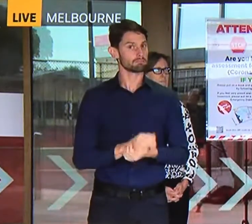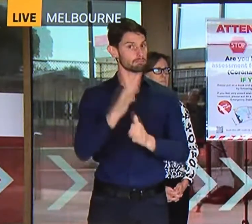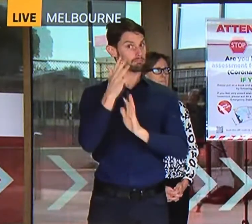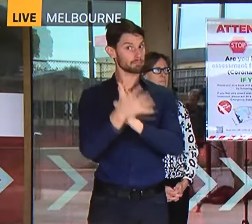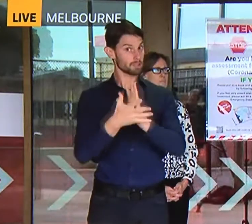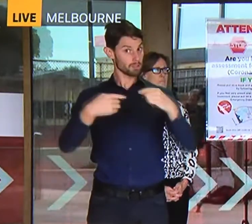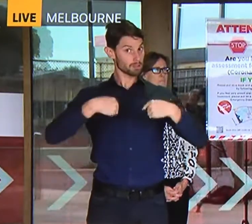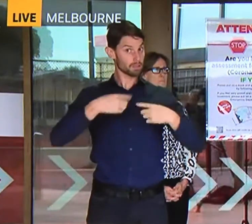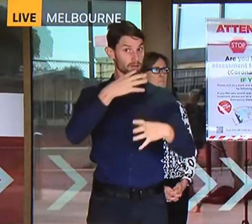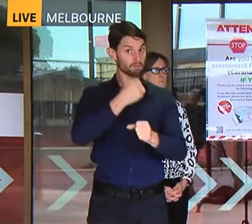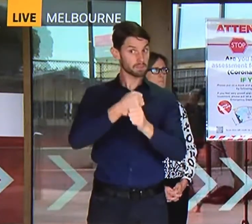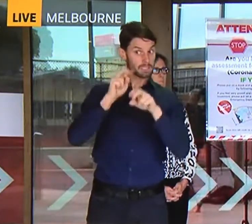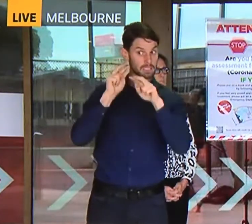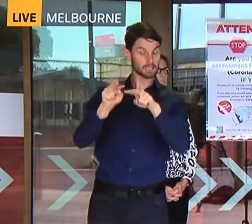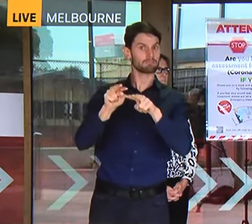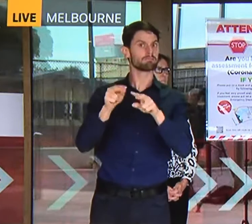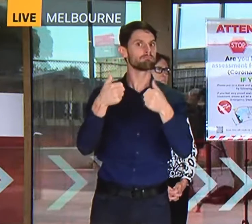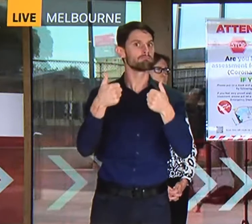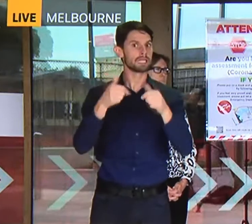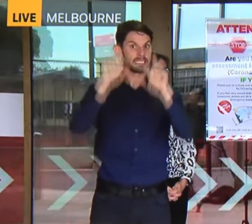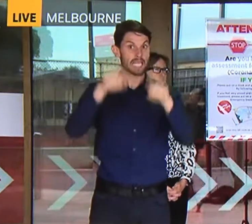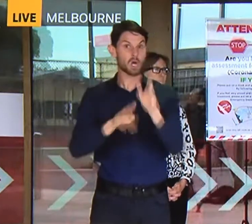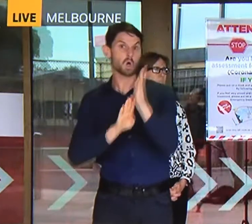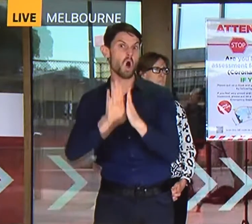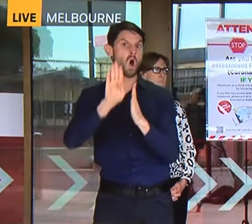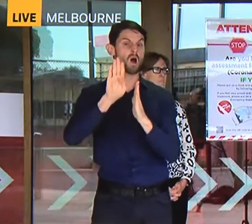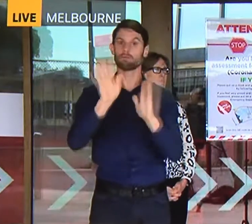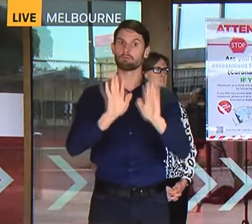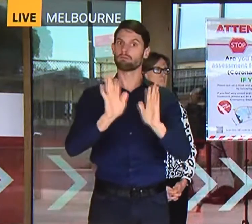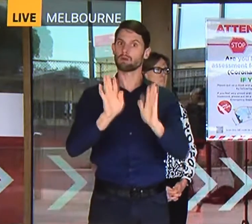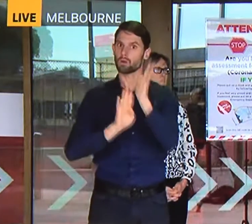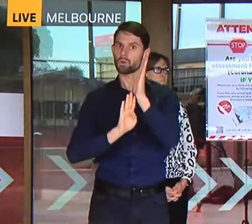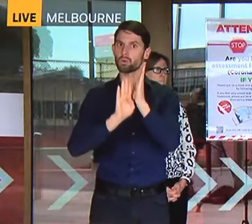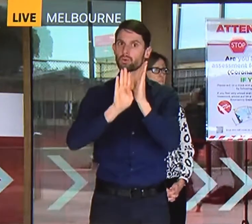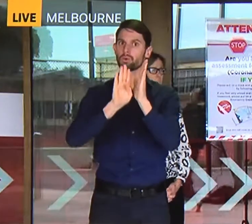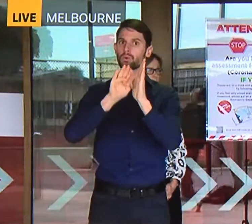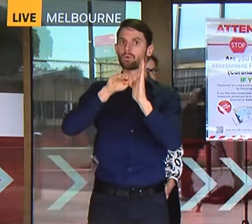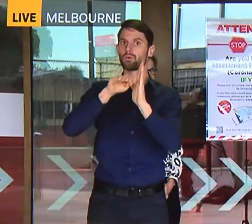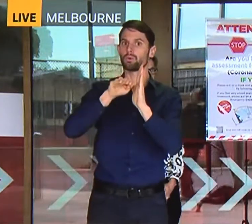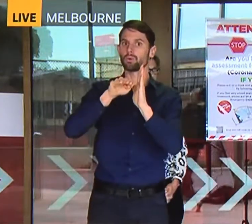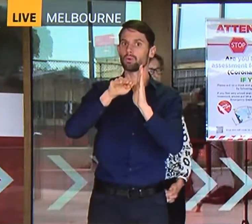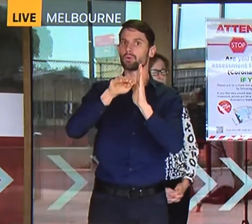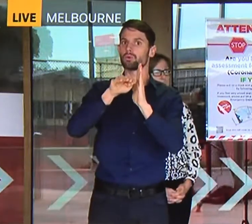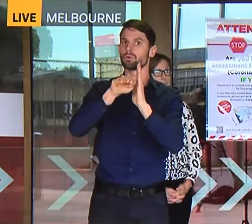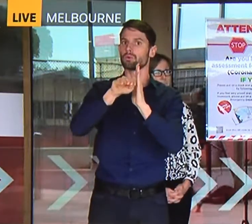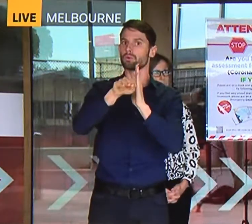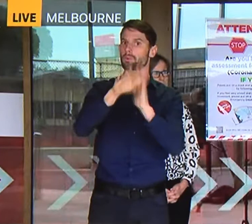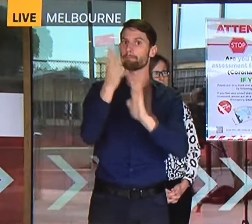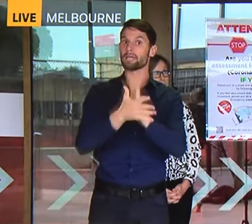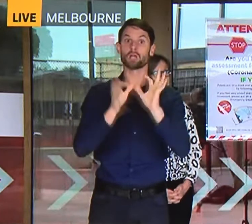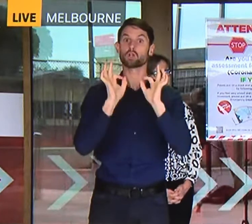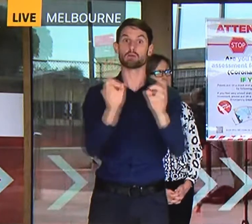verifiable signs of flattening the curve. So the curve is beginning to flatten. It's not sustained yet, it